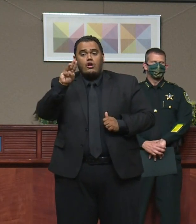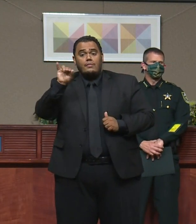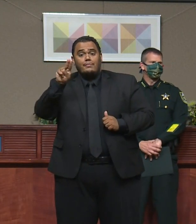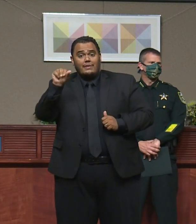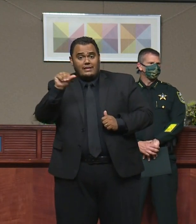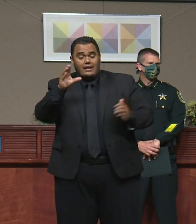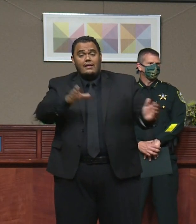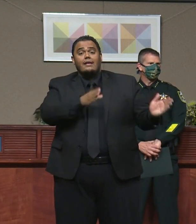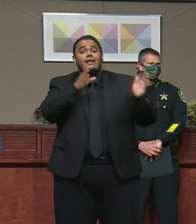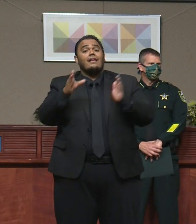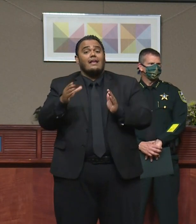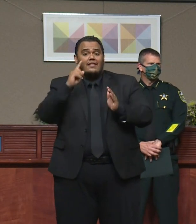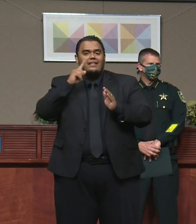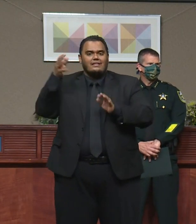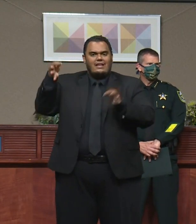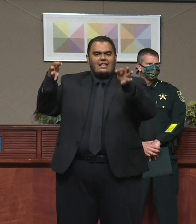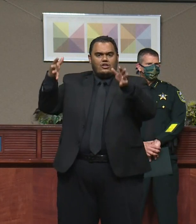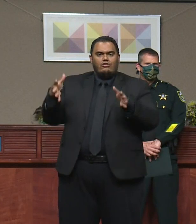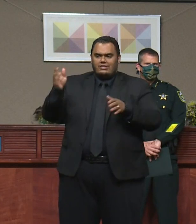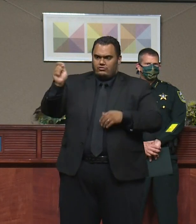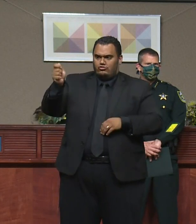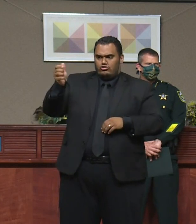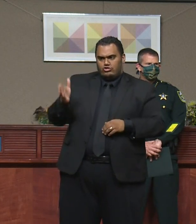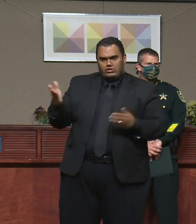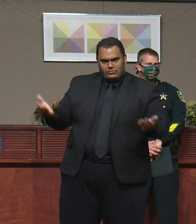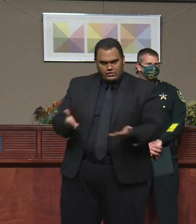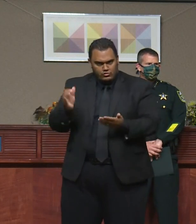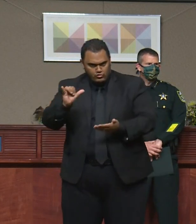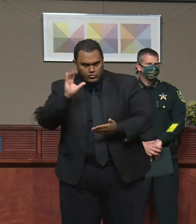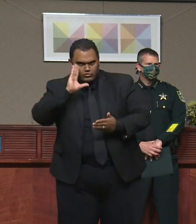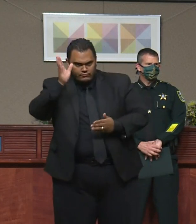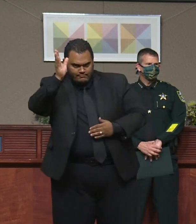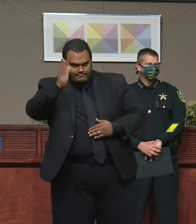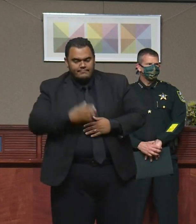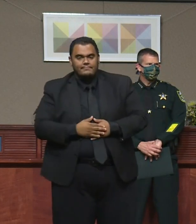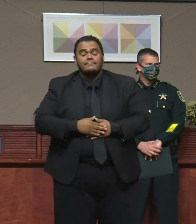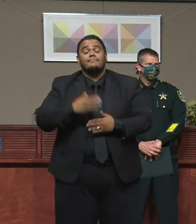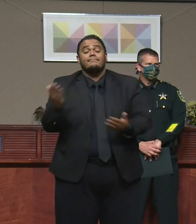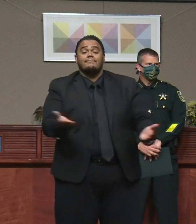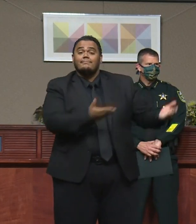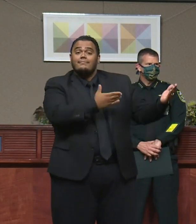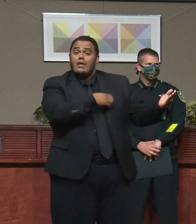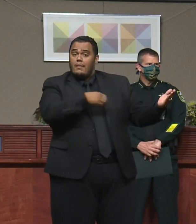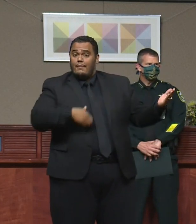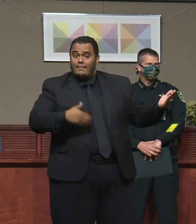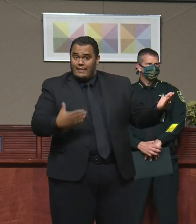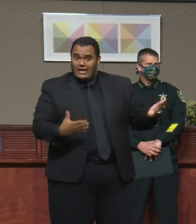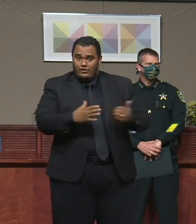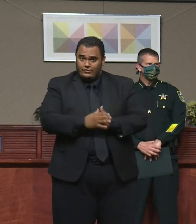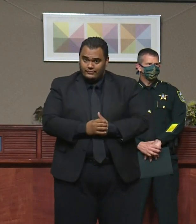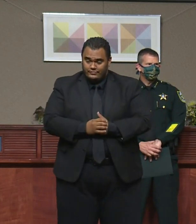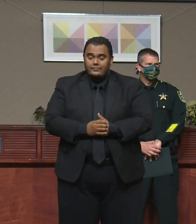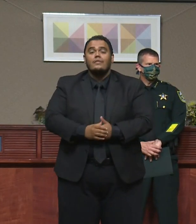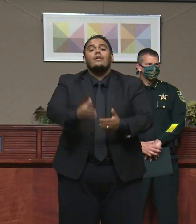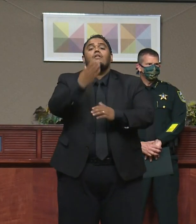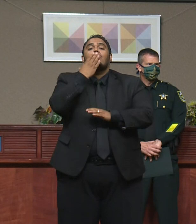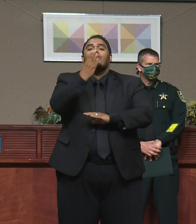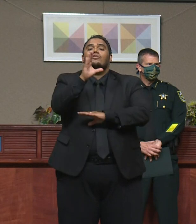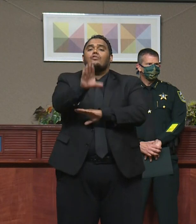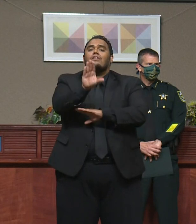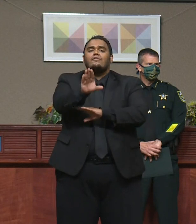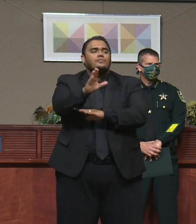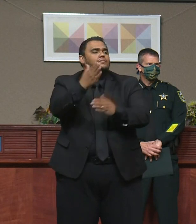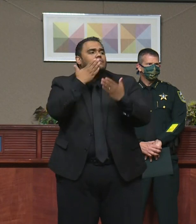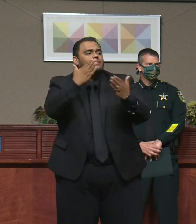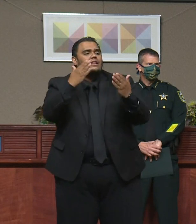We start with Orange County Mayor Jerry Demings. Mayor. All right, good afternoon. Thank you all for being here once again.